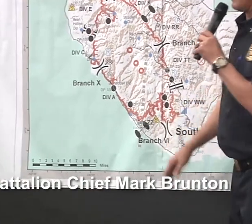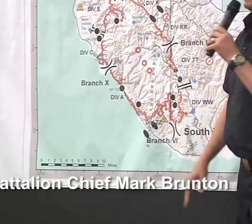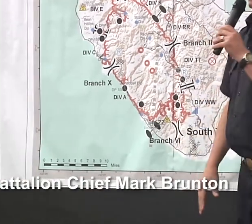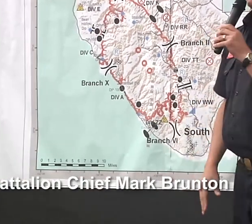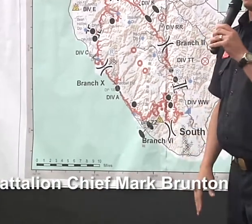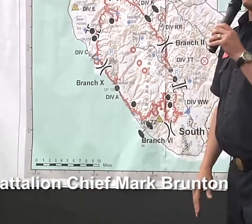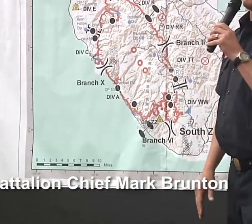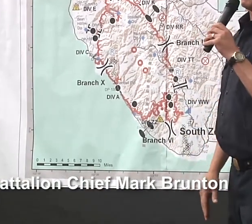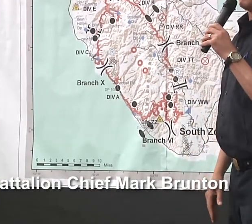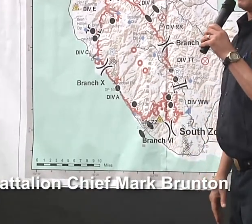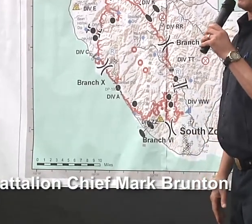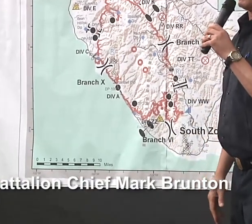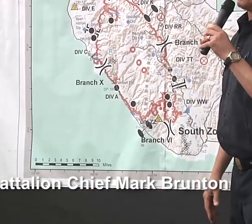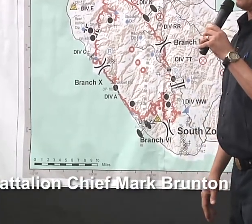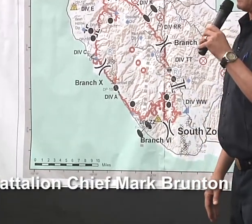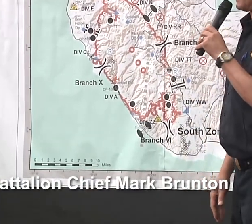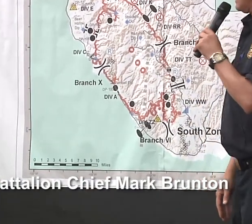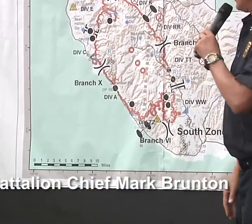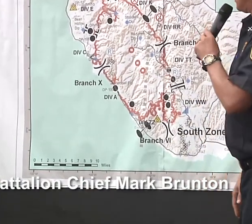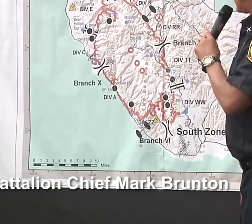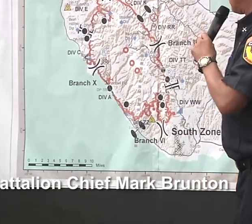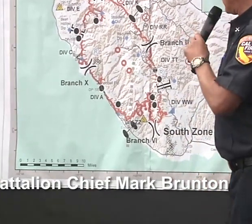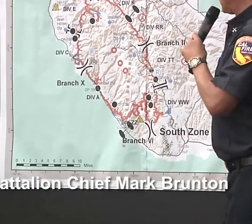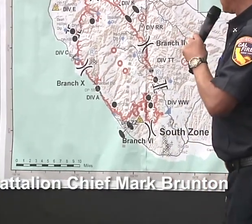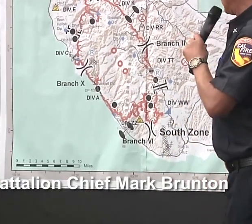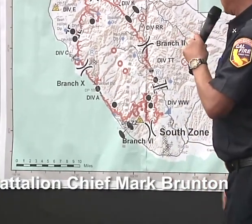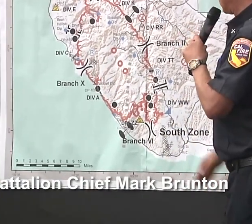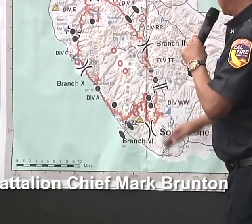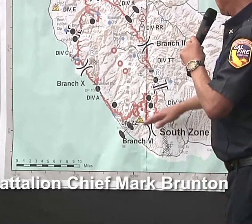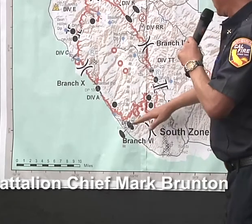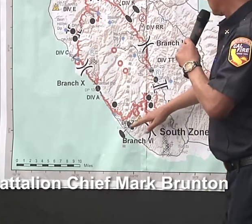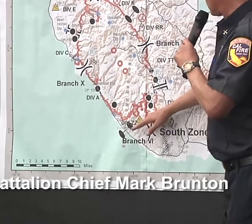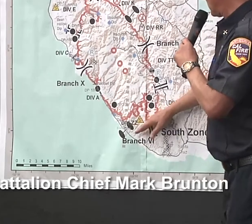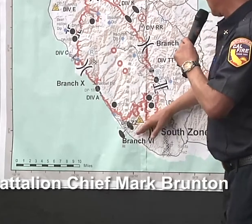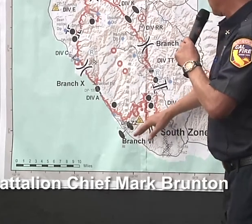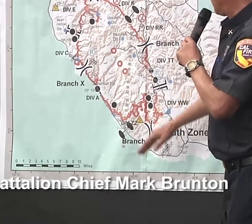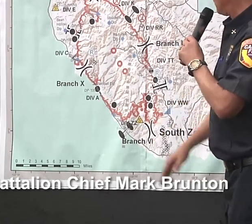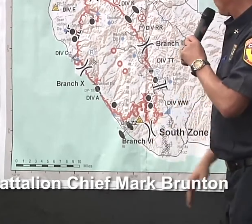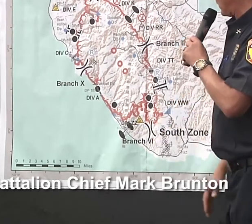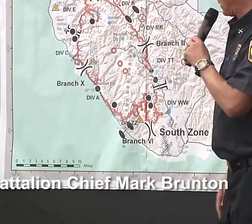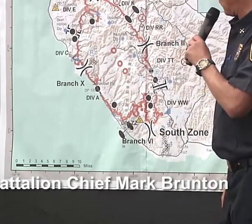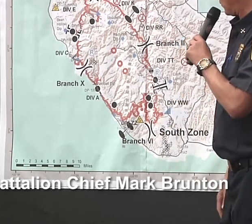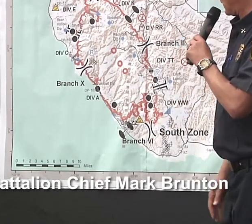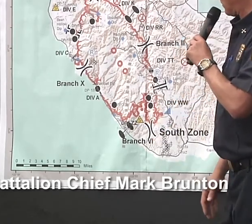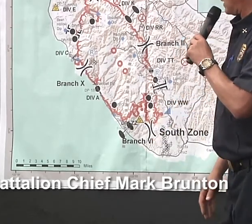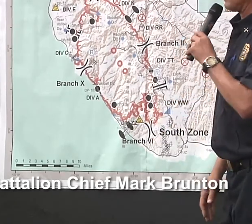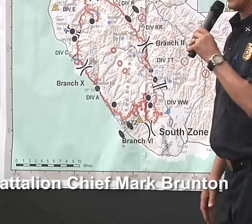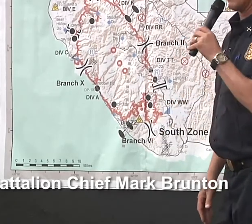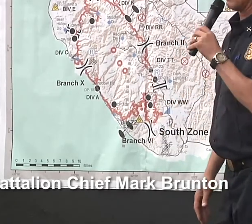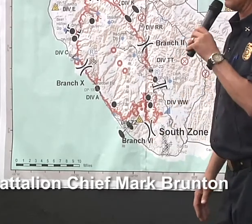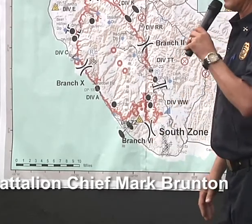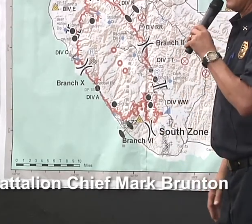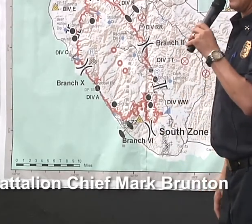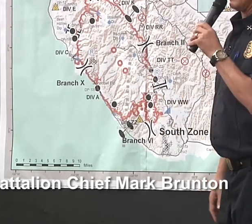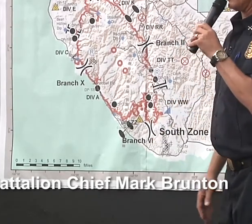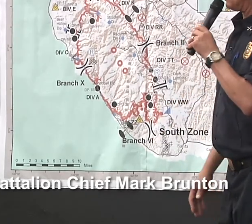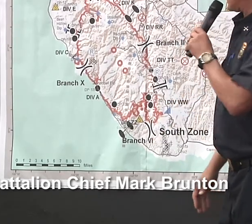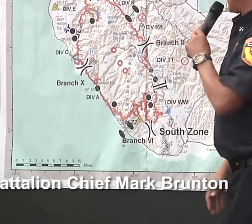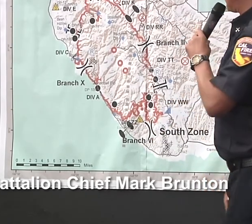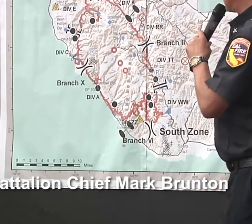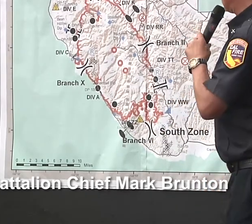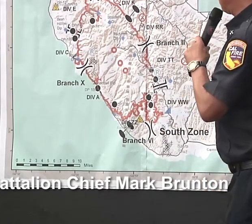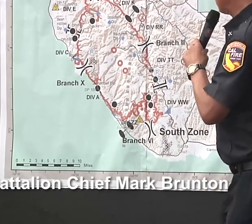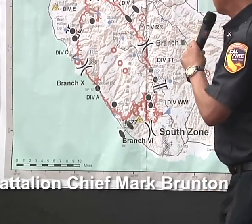line behind that. That is being completed as we speak. Should be completed this evening, so that's really good for the community of Santa Cruz and